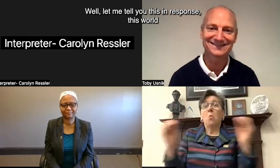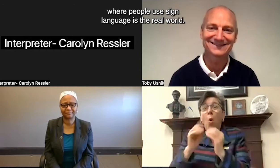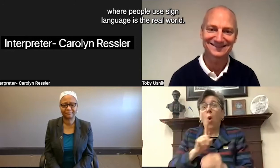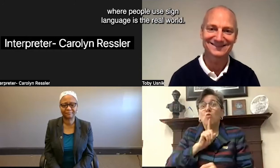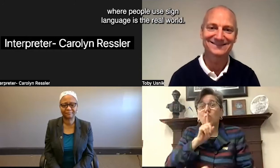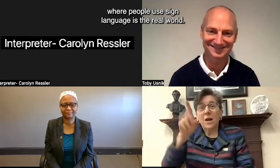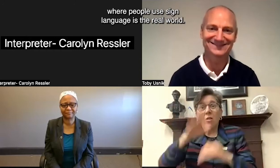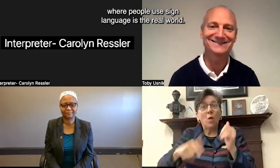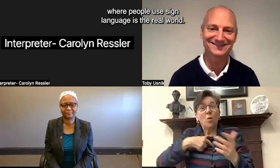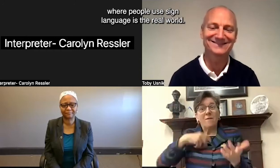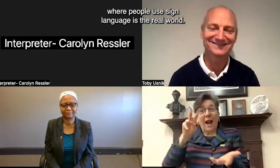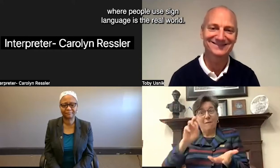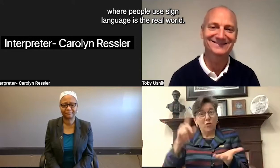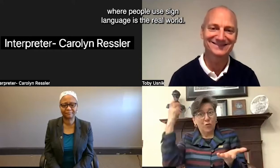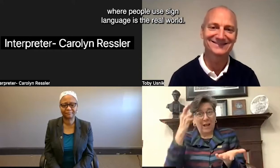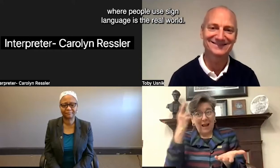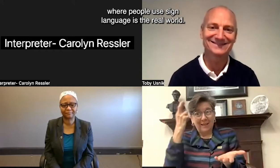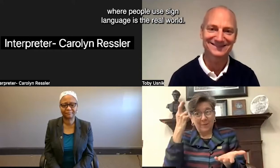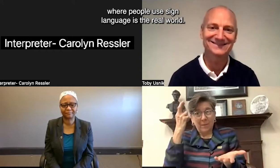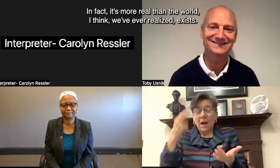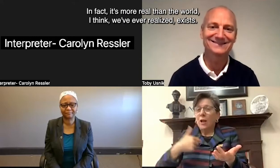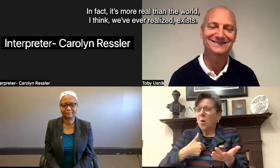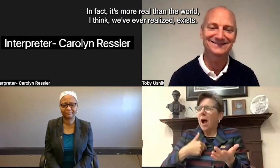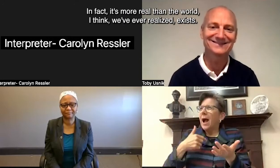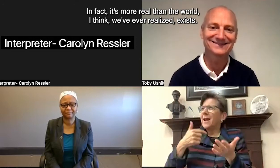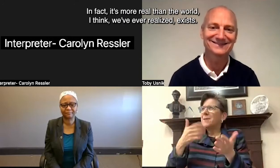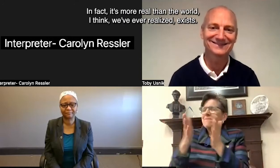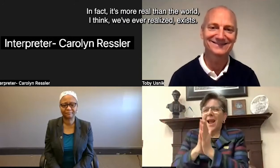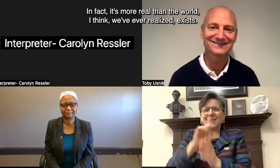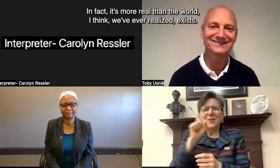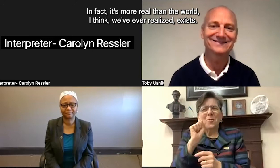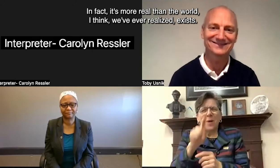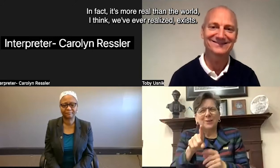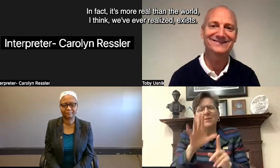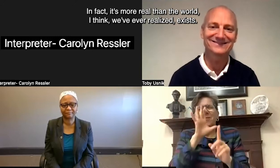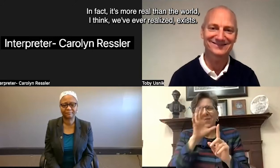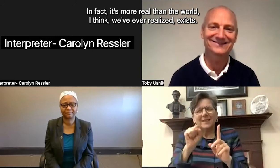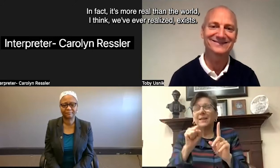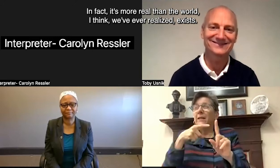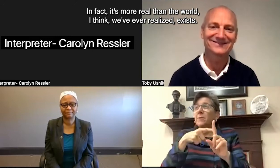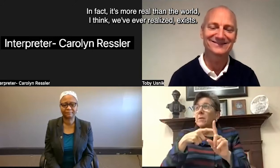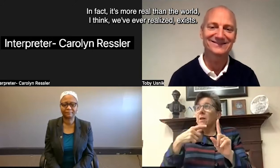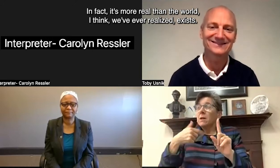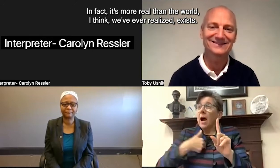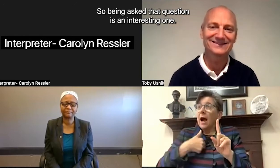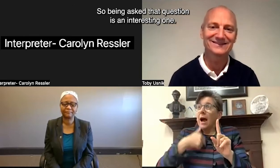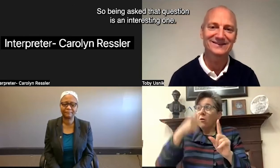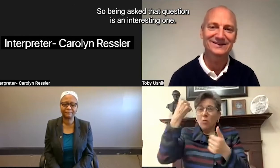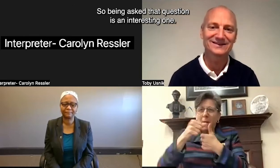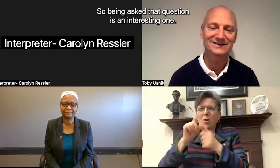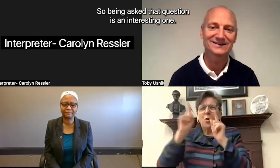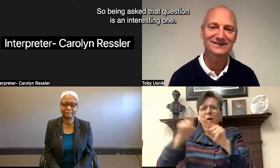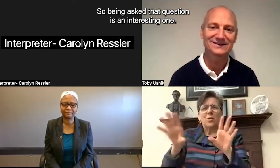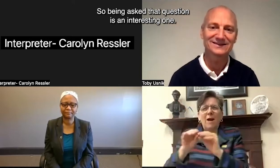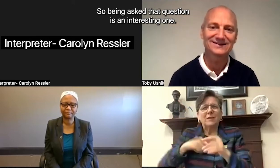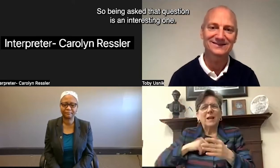is a real world. In fact, it's more real than the world I think we've ever realized to exist. So being asked